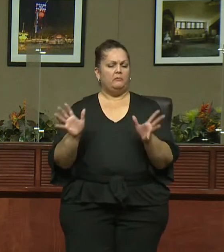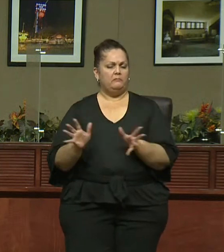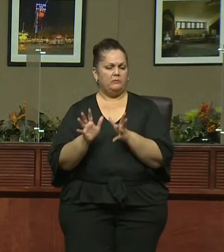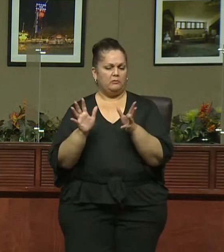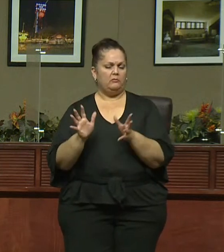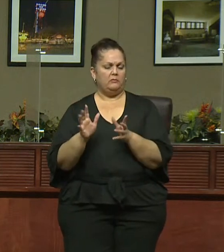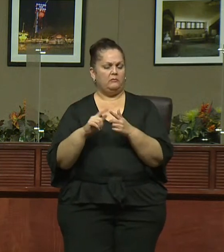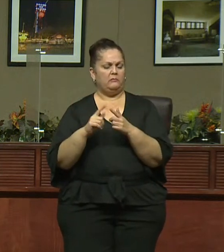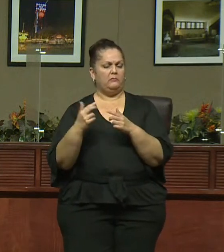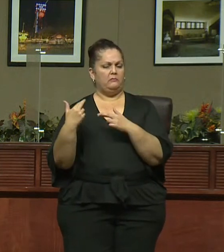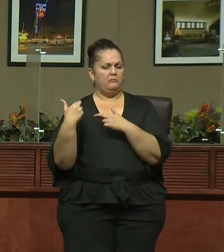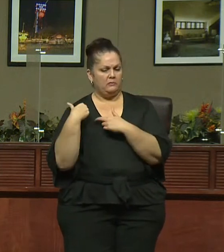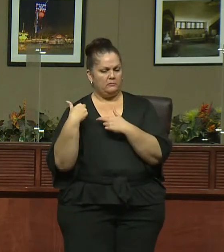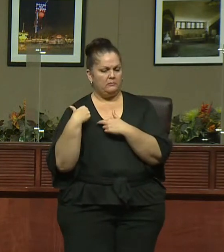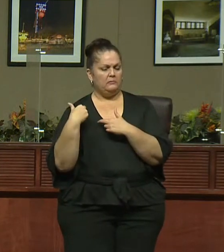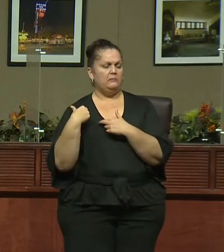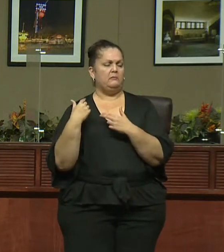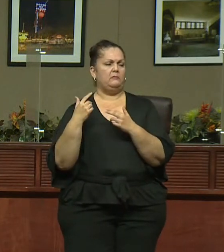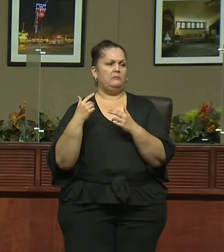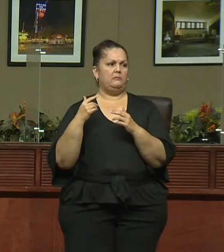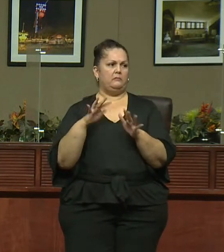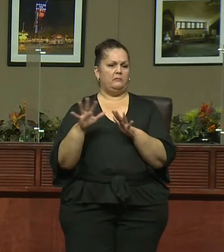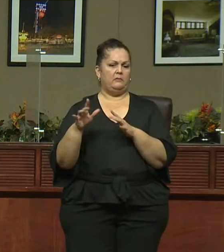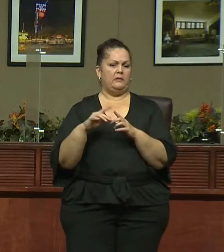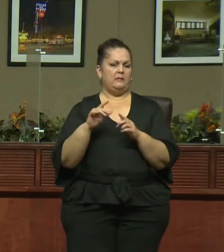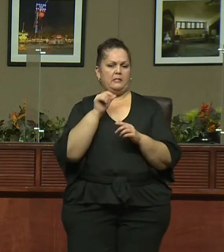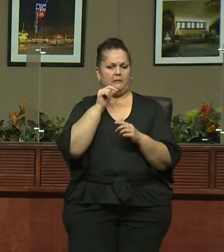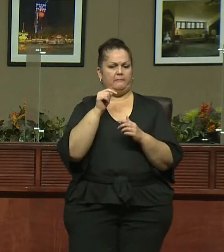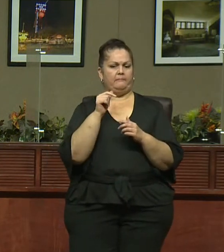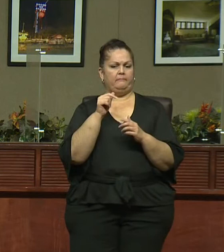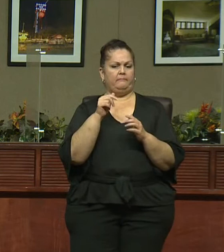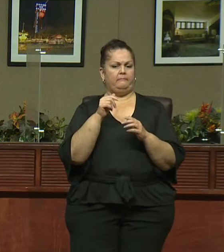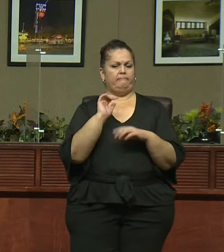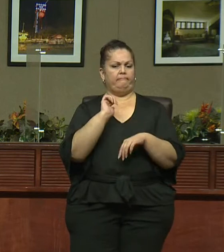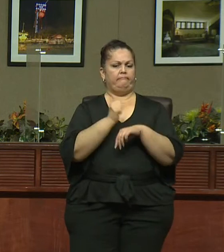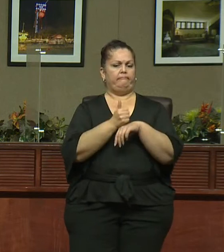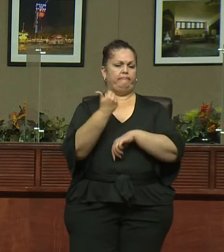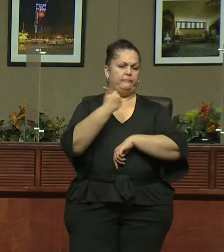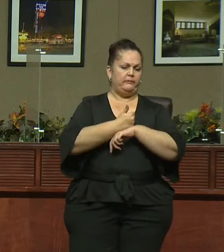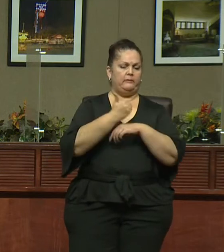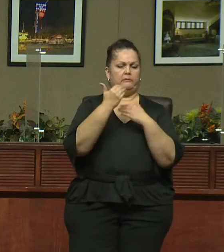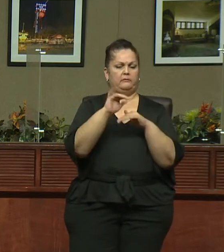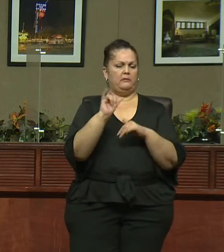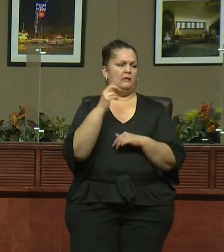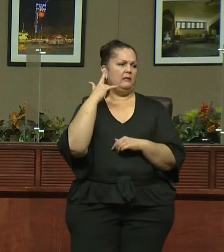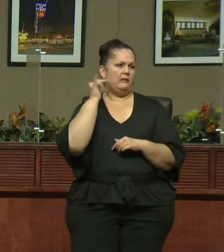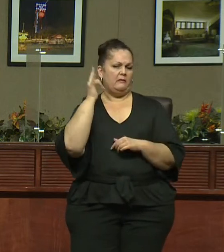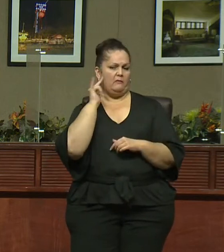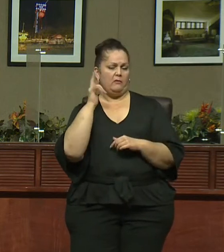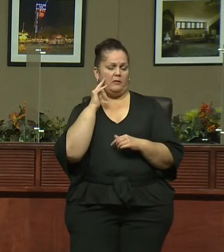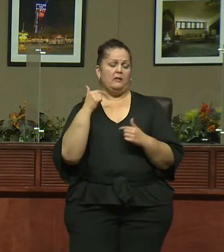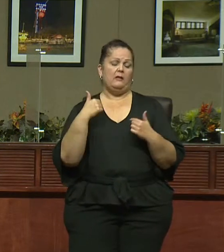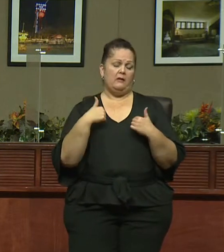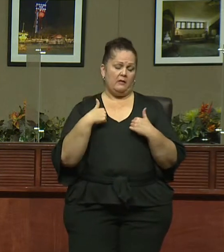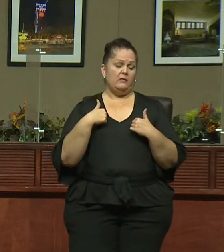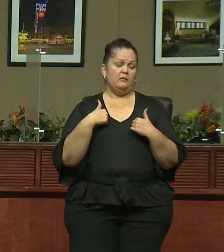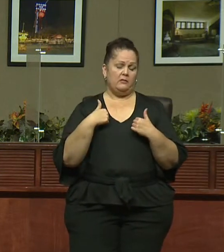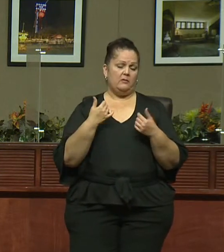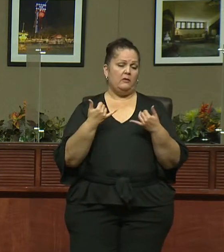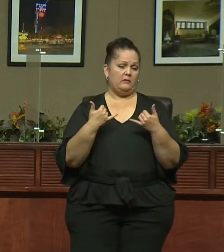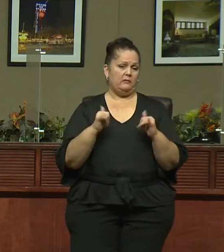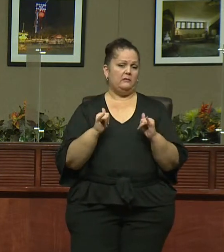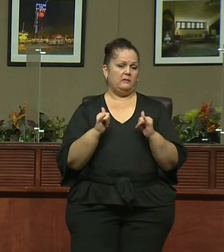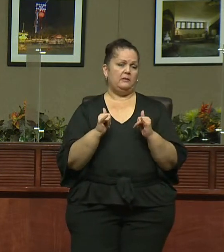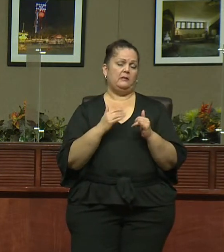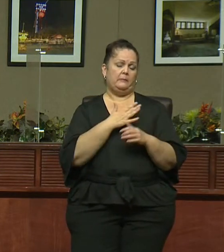different penalties or restrictions like they've done in California and some other places. So again, I would plead with the bar owners